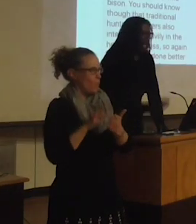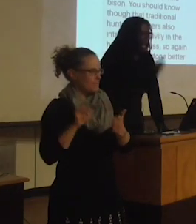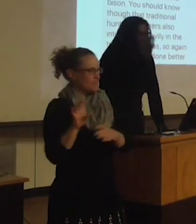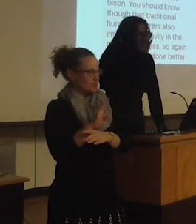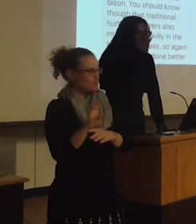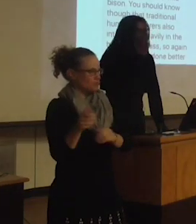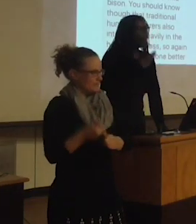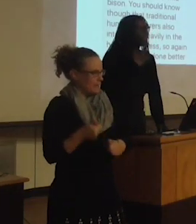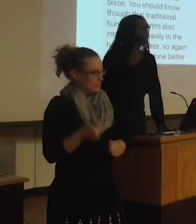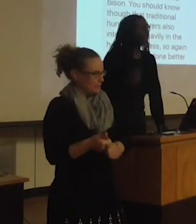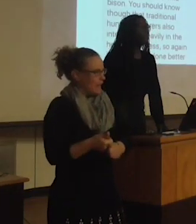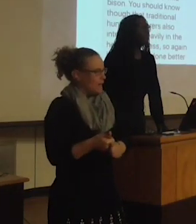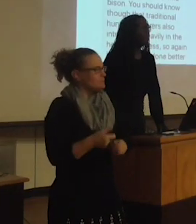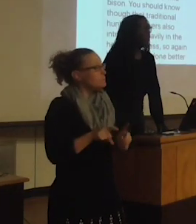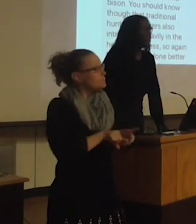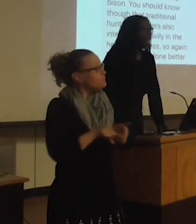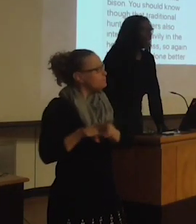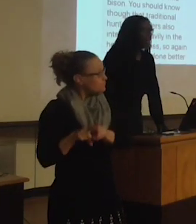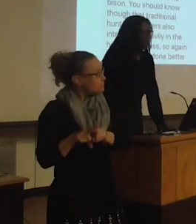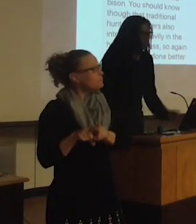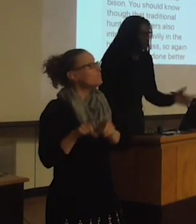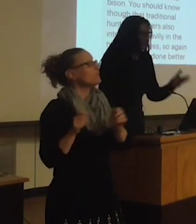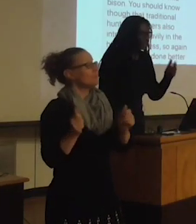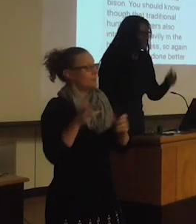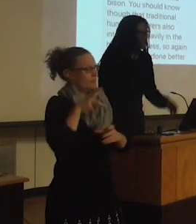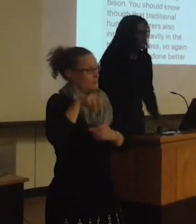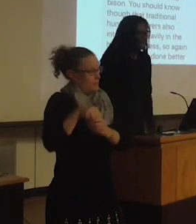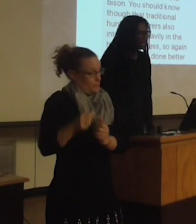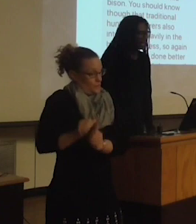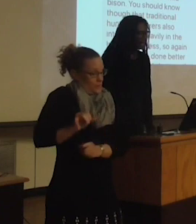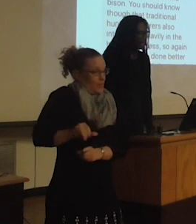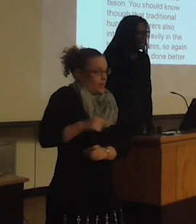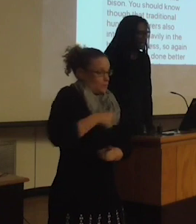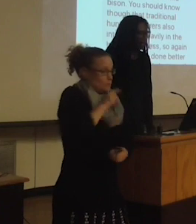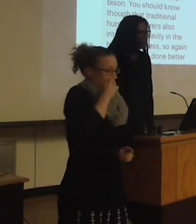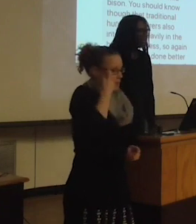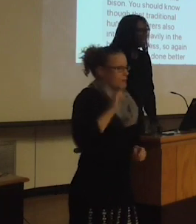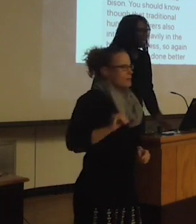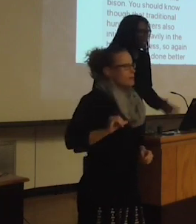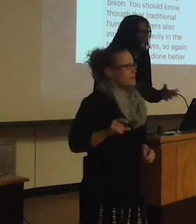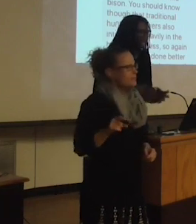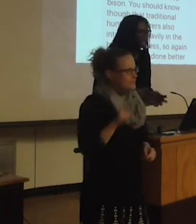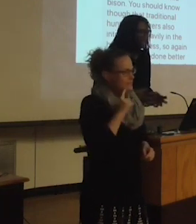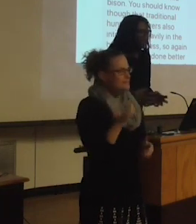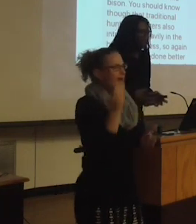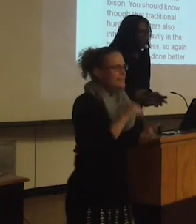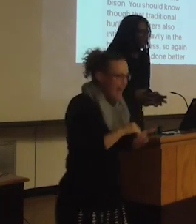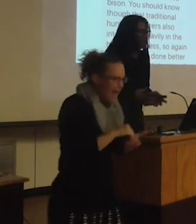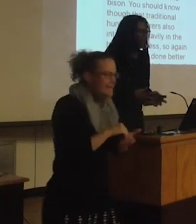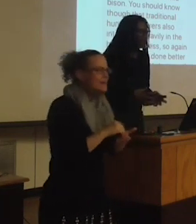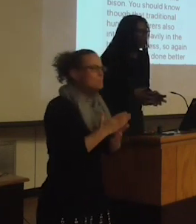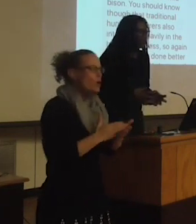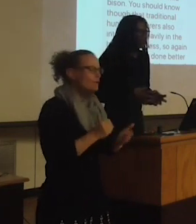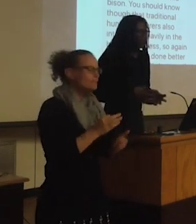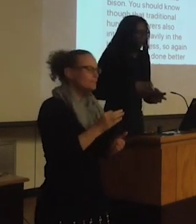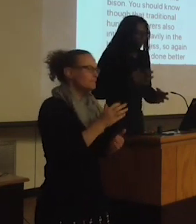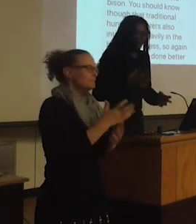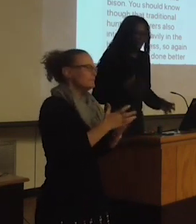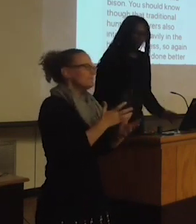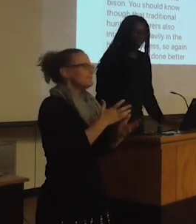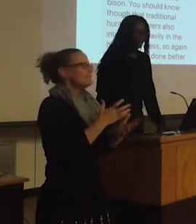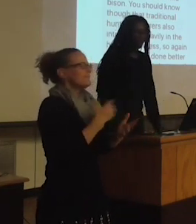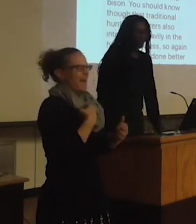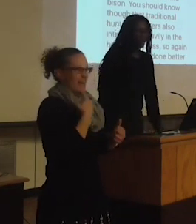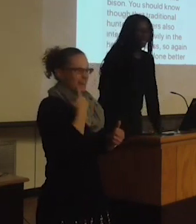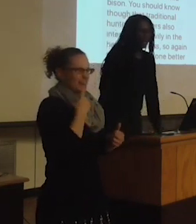themselves. And what also comes along with that, you actually realize, is that, like, you know, this is, again, part of, like,